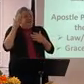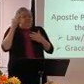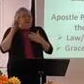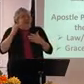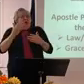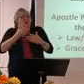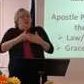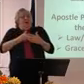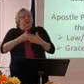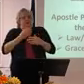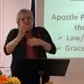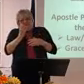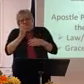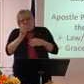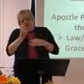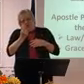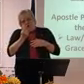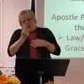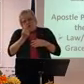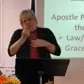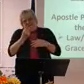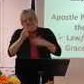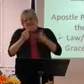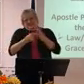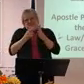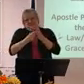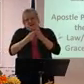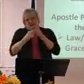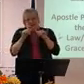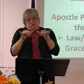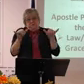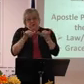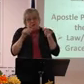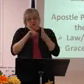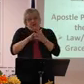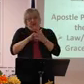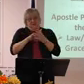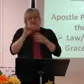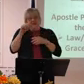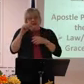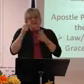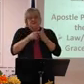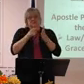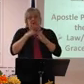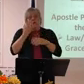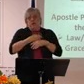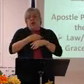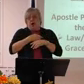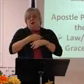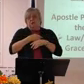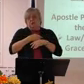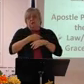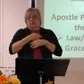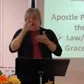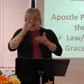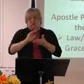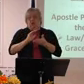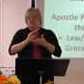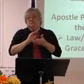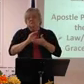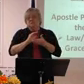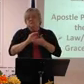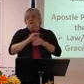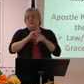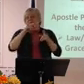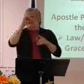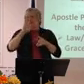in the minority. And sometimes the way you measure that, yes, we are in the minority. But